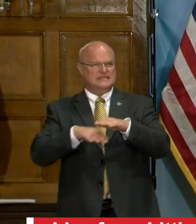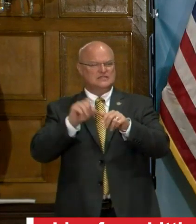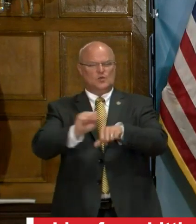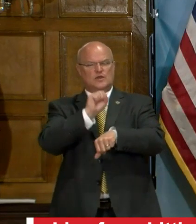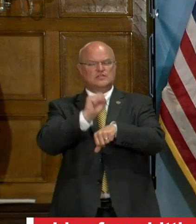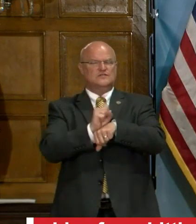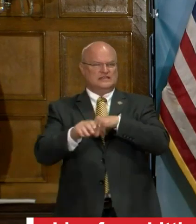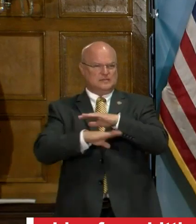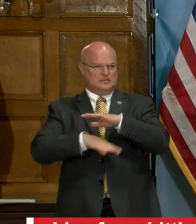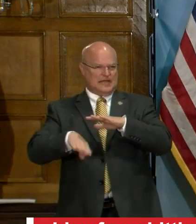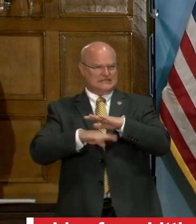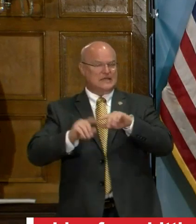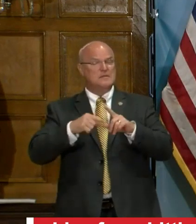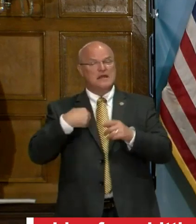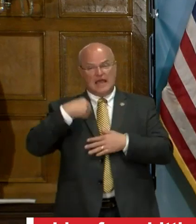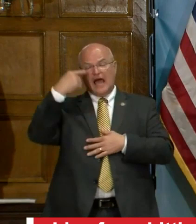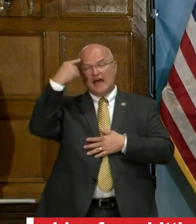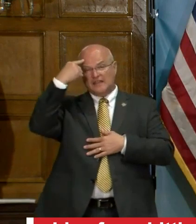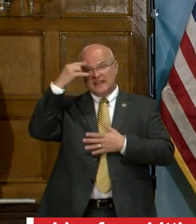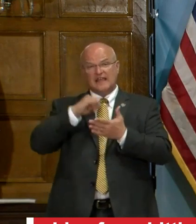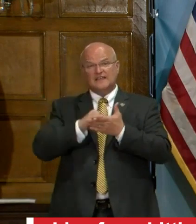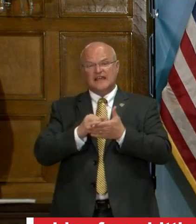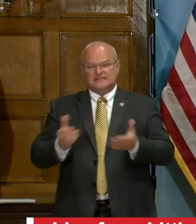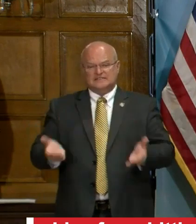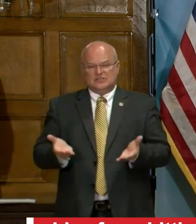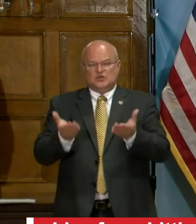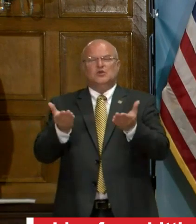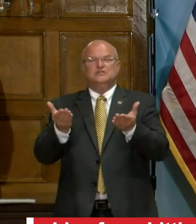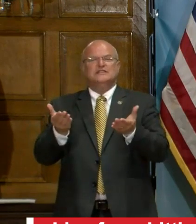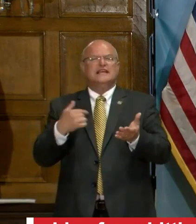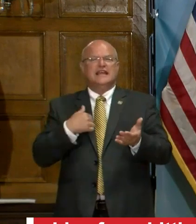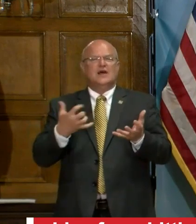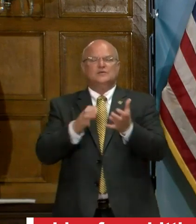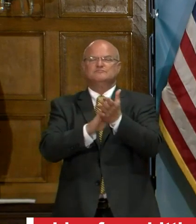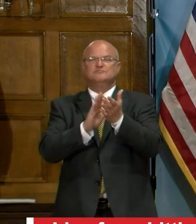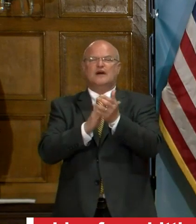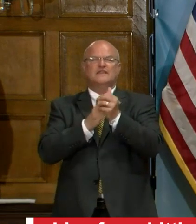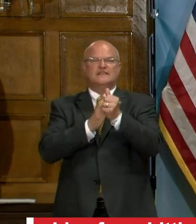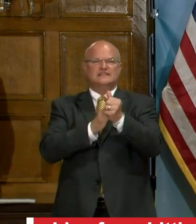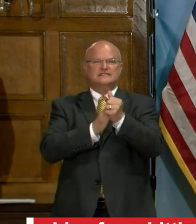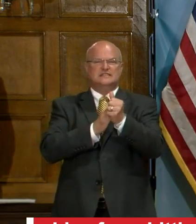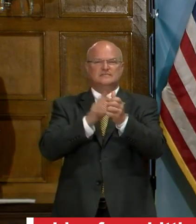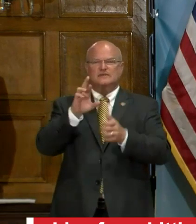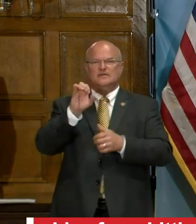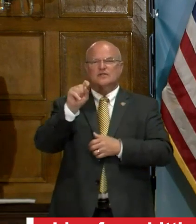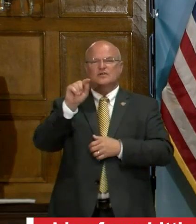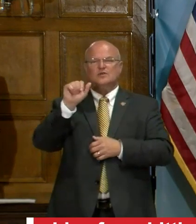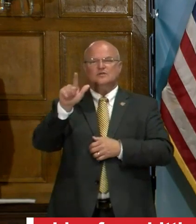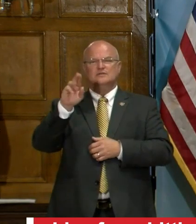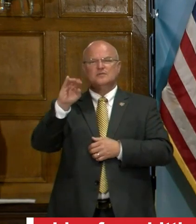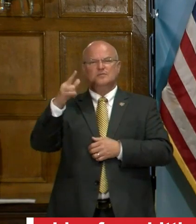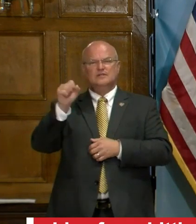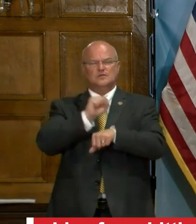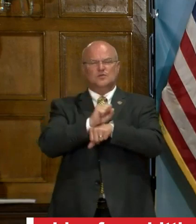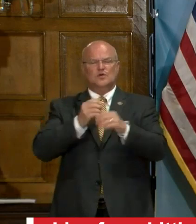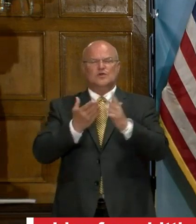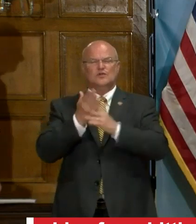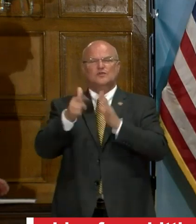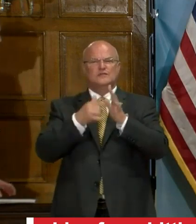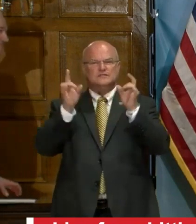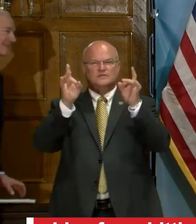reservation basis. But I think that's an encouraging sign, and just want to applaud the leadership there for working through this crisis. Thank